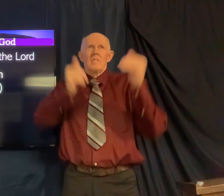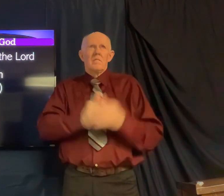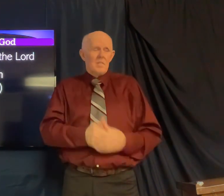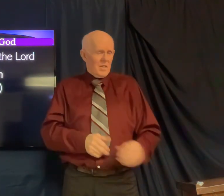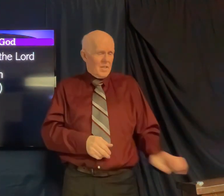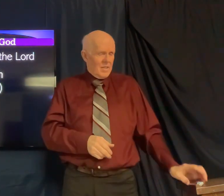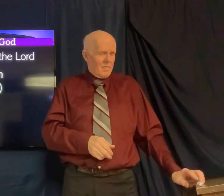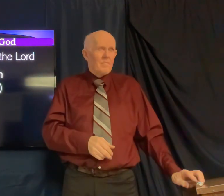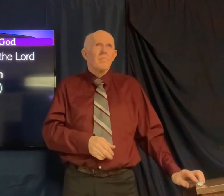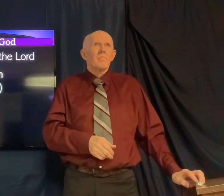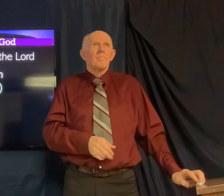and we will reach heaven.